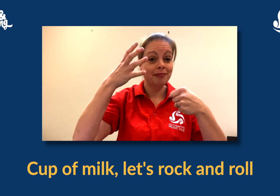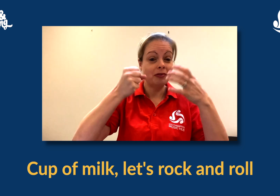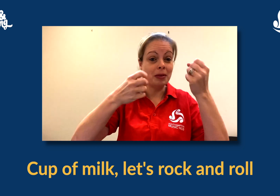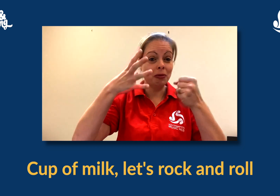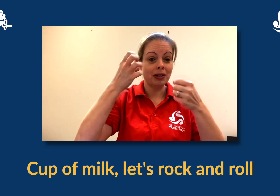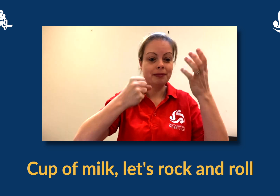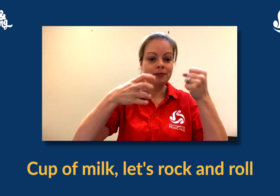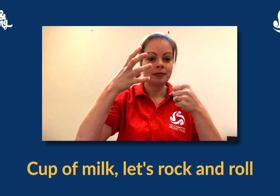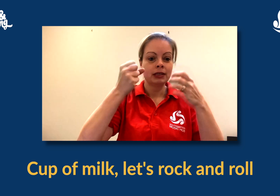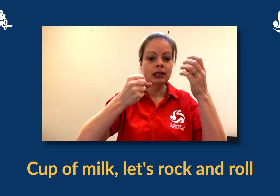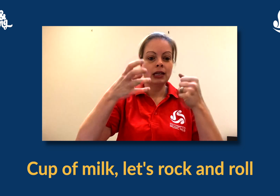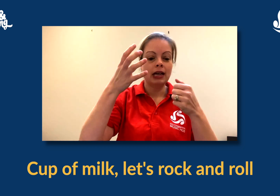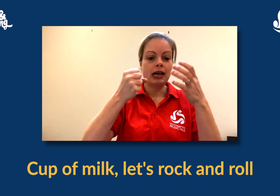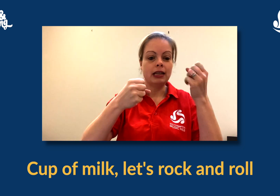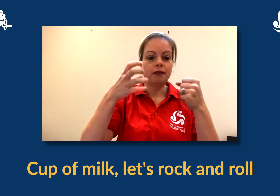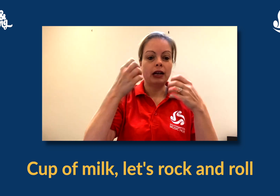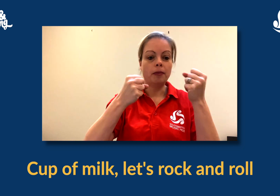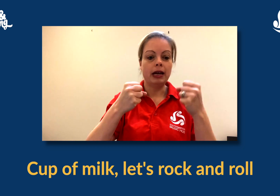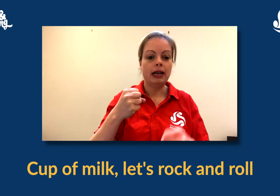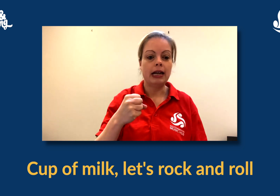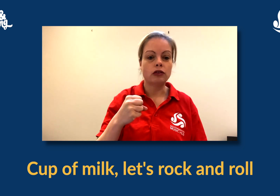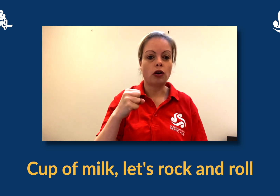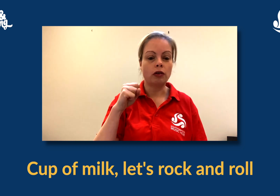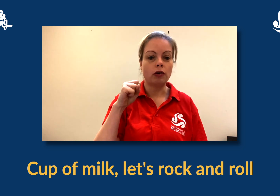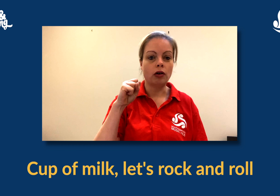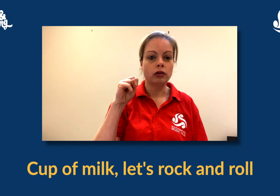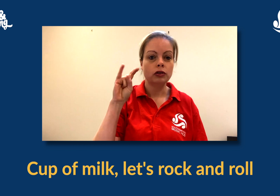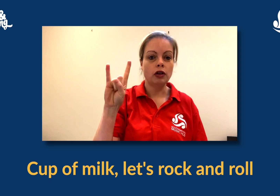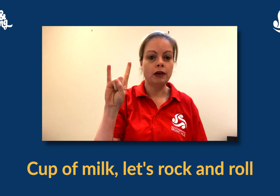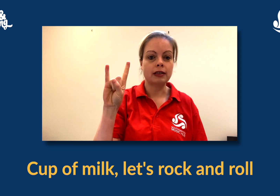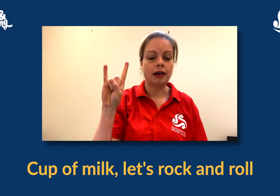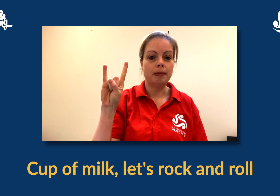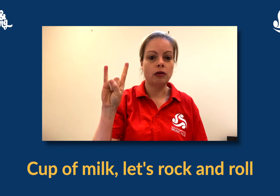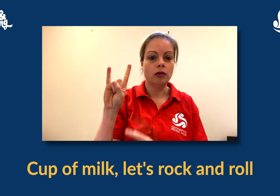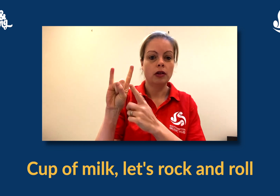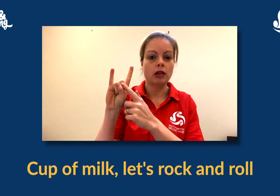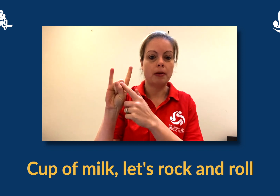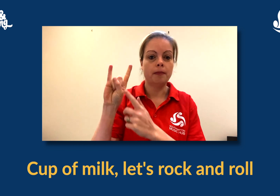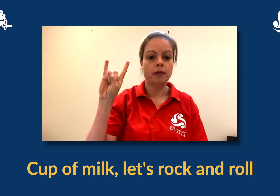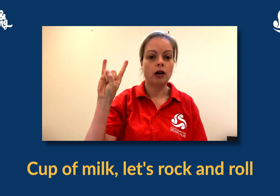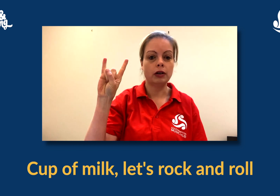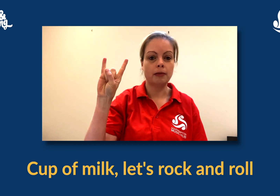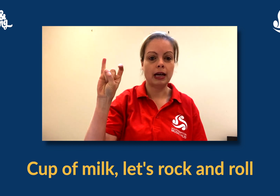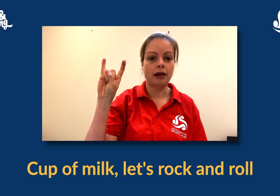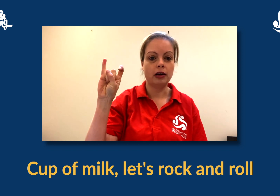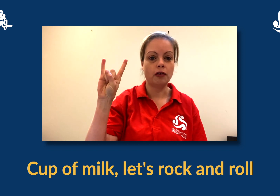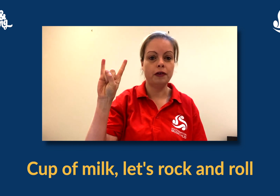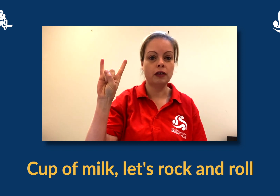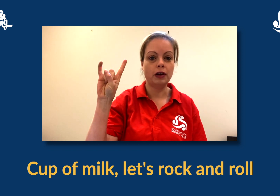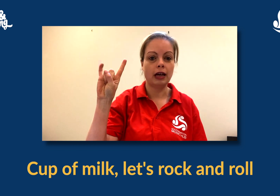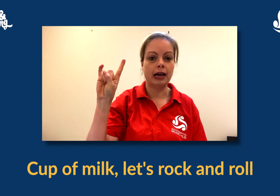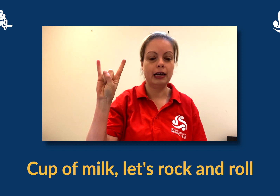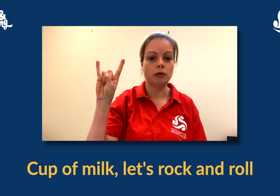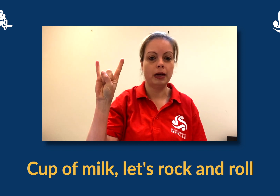cow for milk. And then the final little bit, let's rock and roll. 2 fingers down in the middle, thumb up, holding them down, and you've got